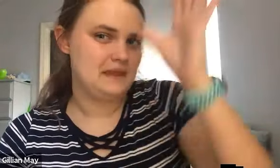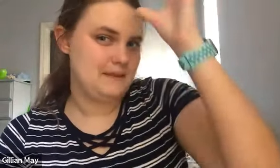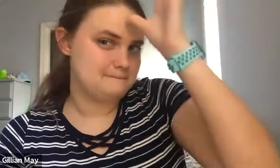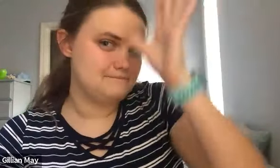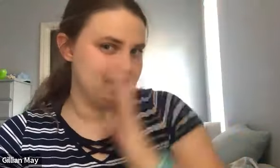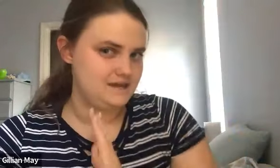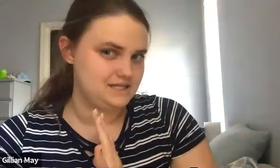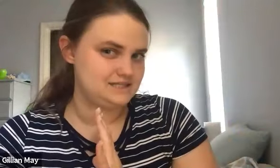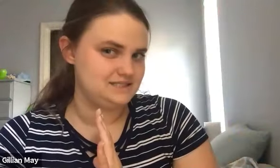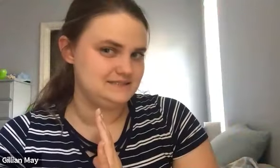Man.